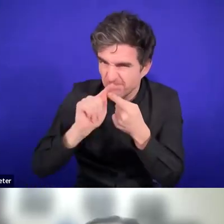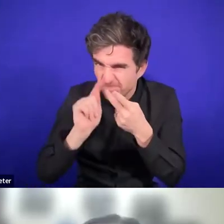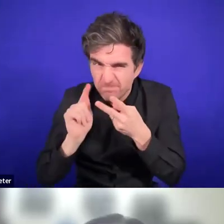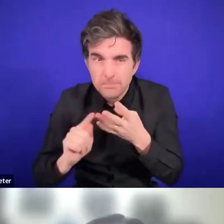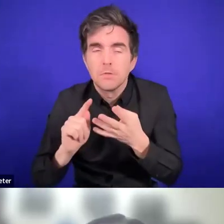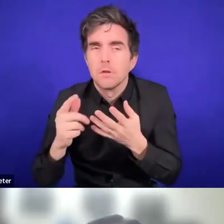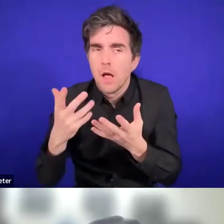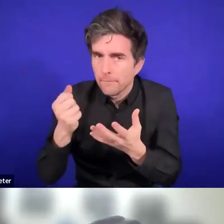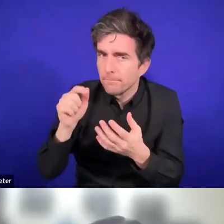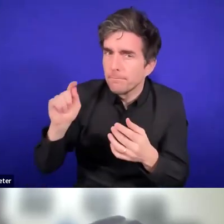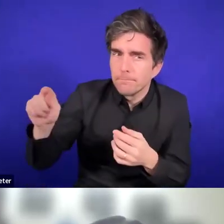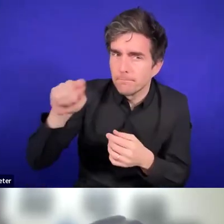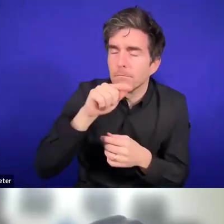minute.